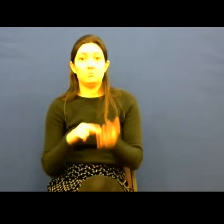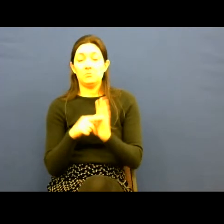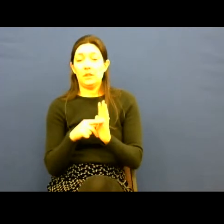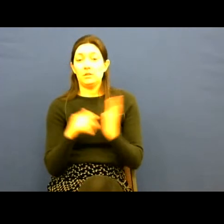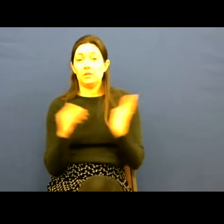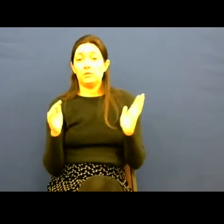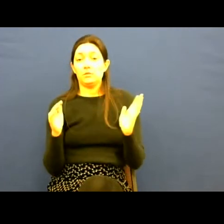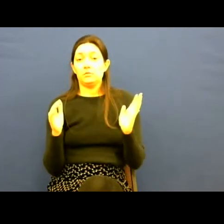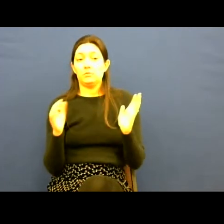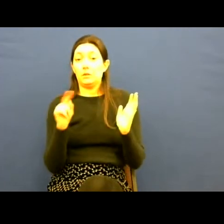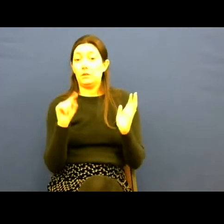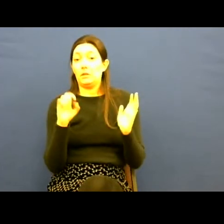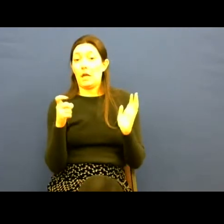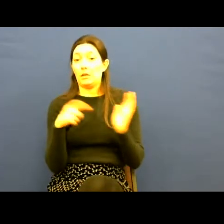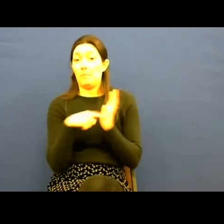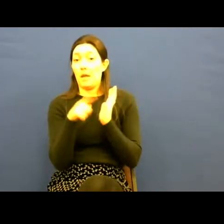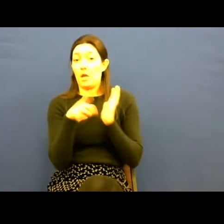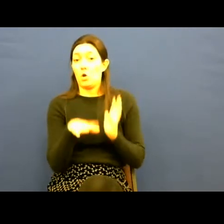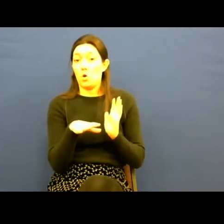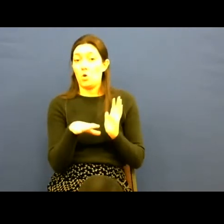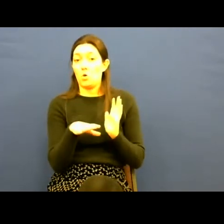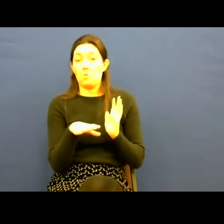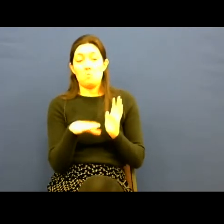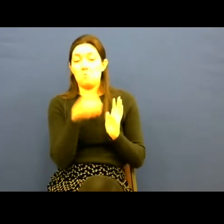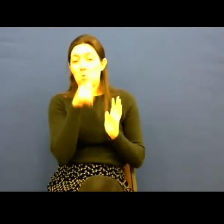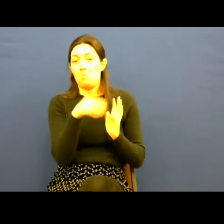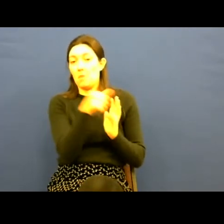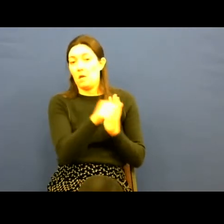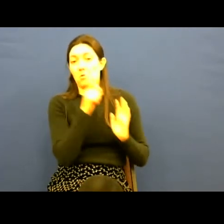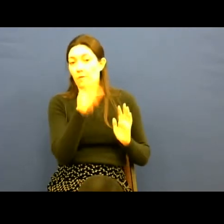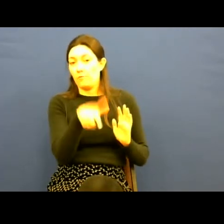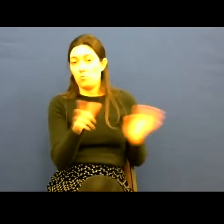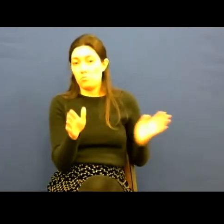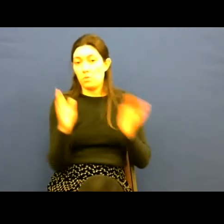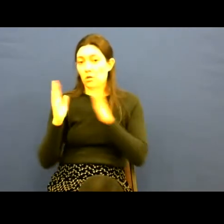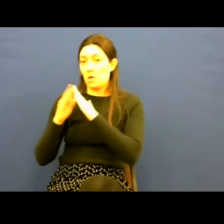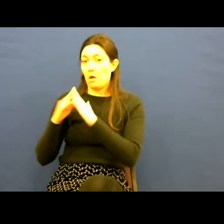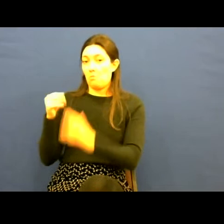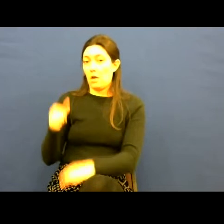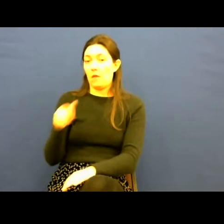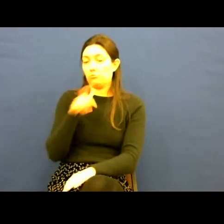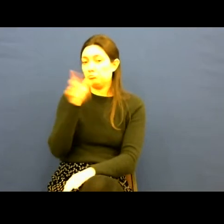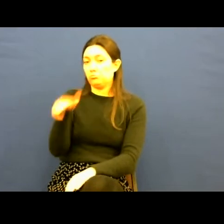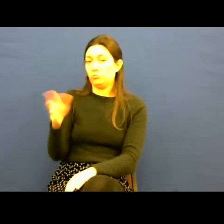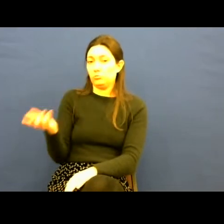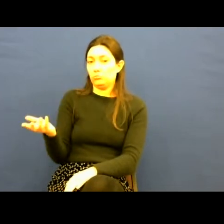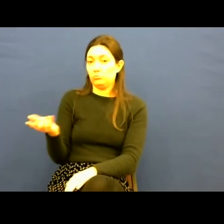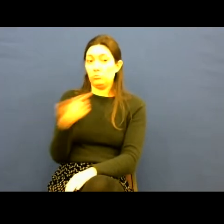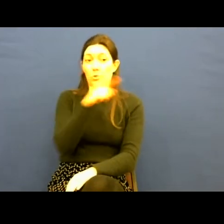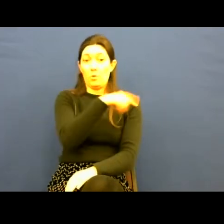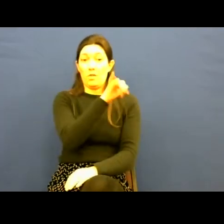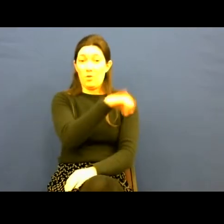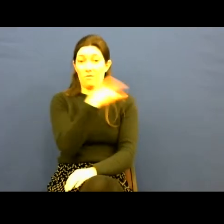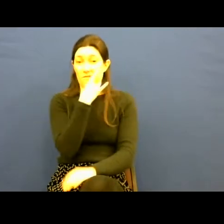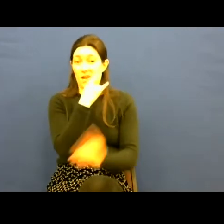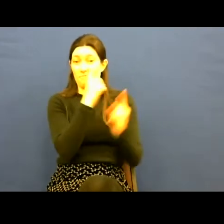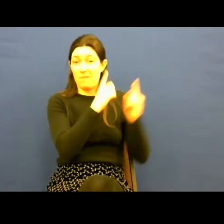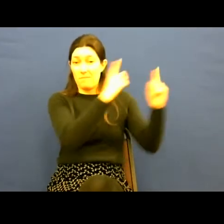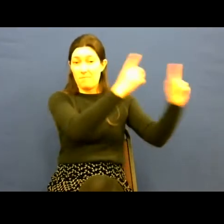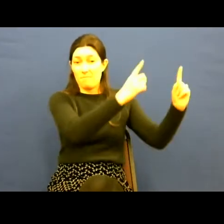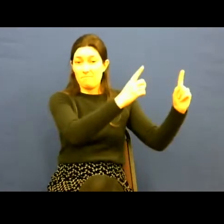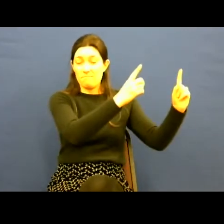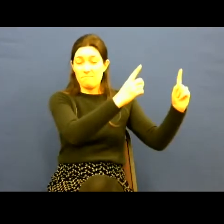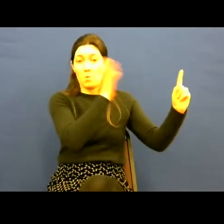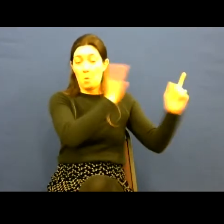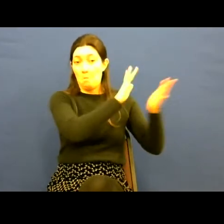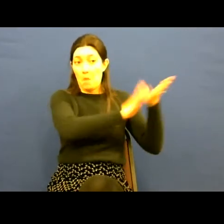cost to the town. And eventually, once they're paid off, it will be a net return to the town because